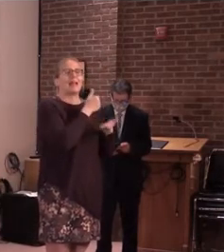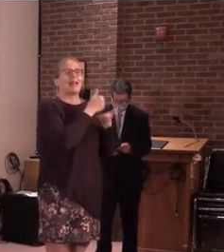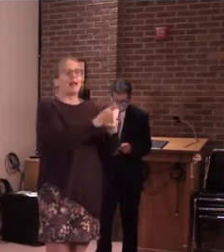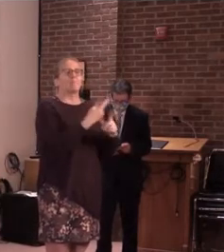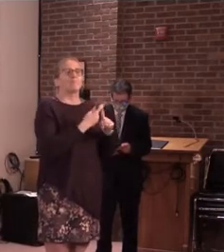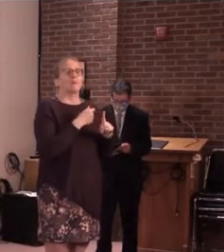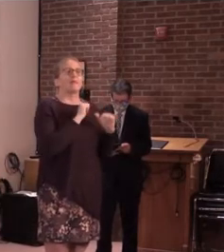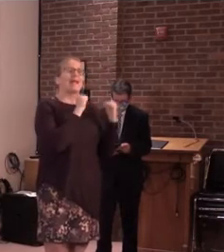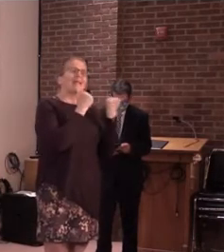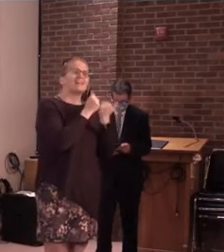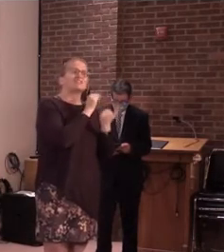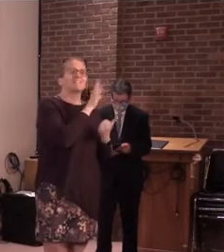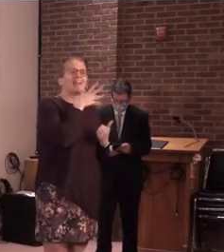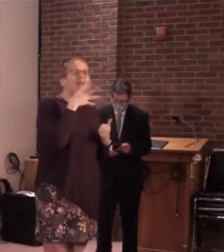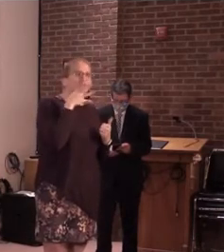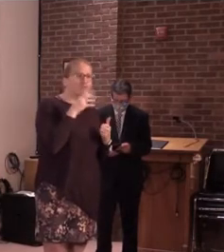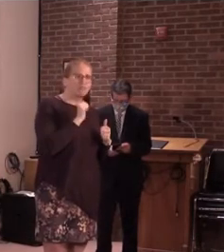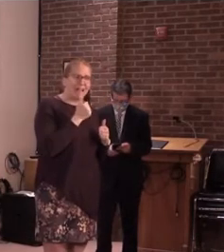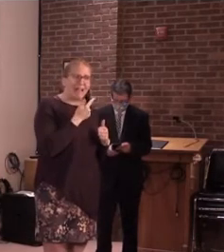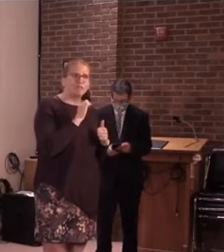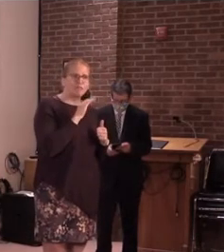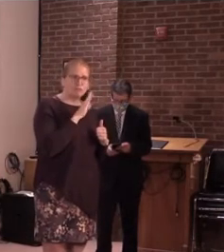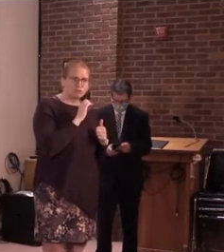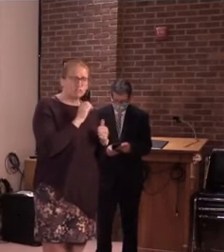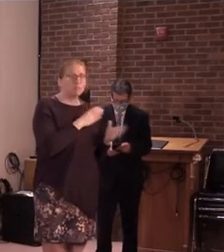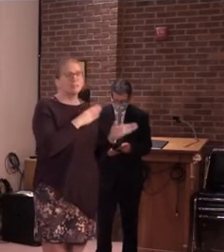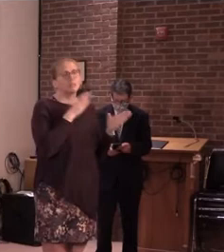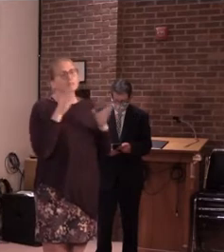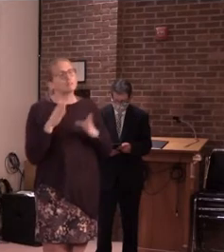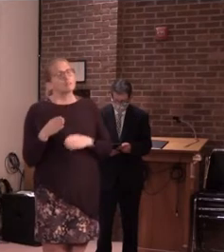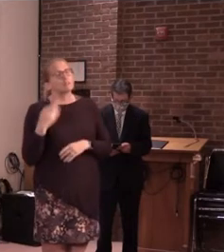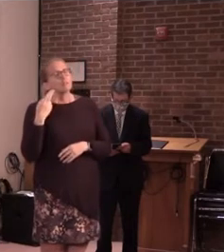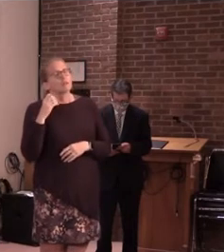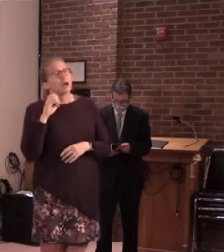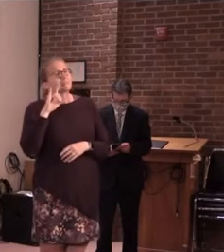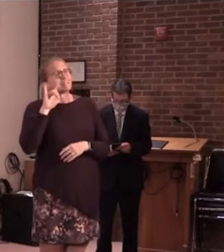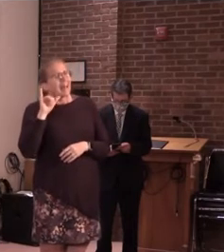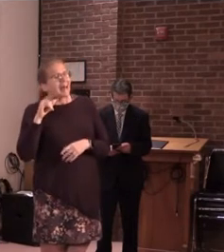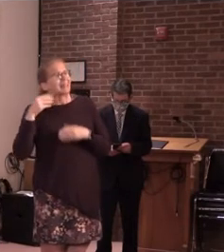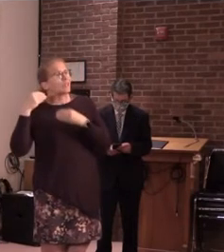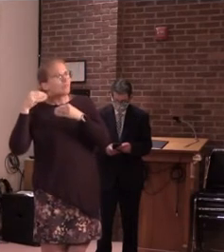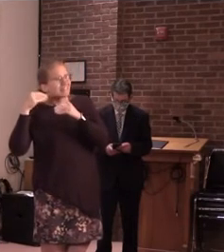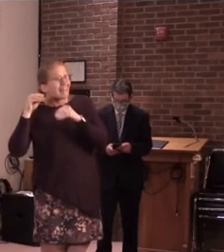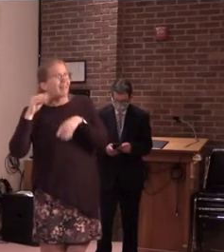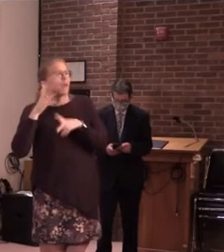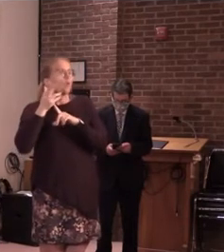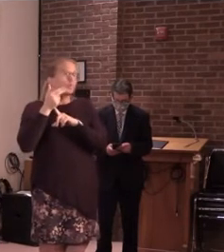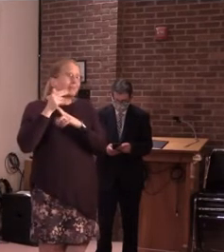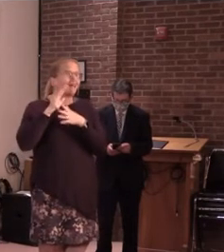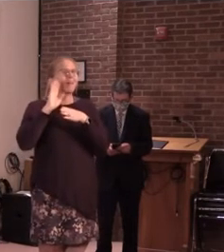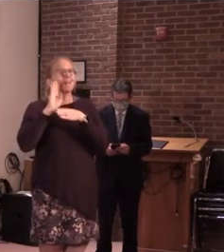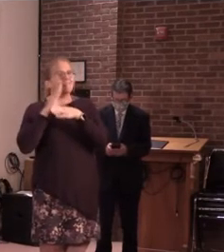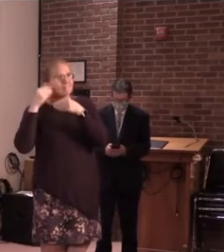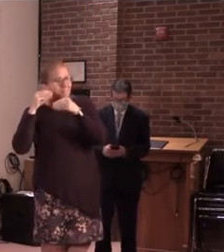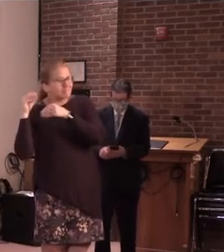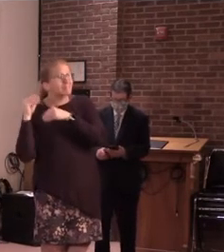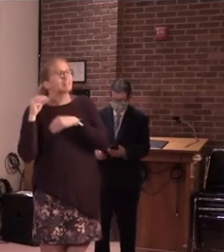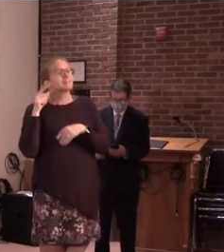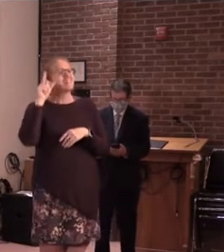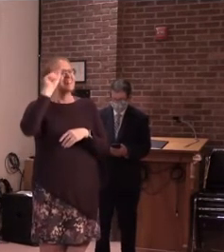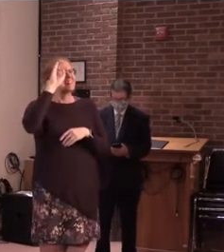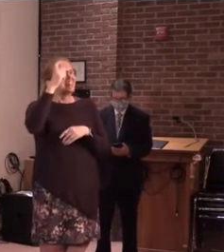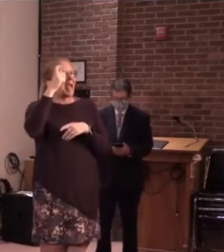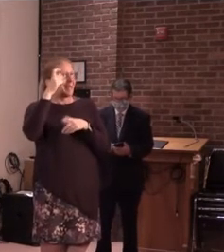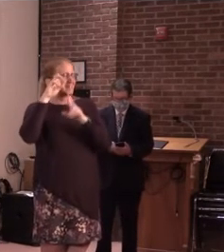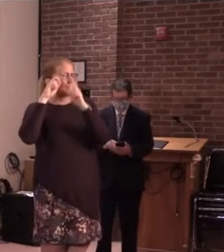The hospitality and retail, we will work with our tax department to get